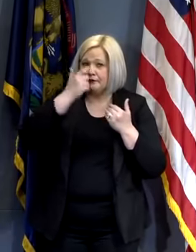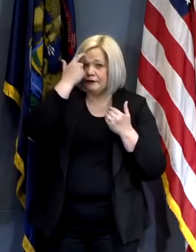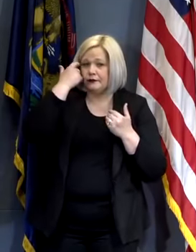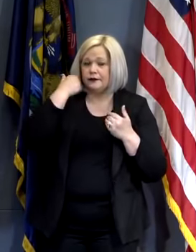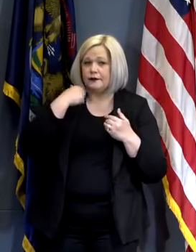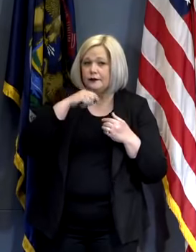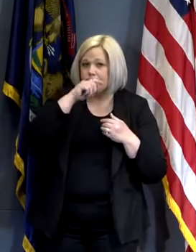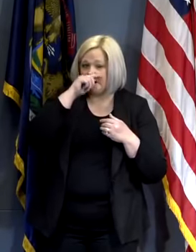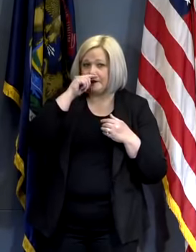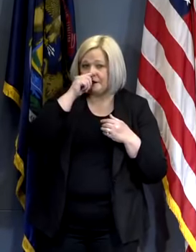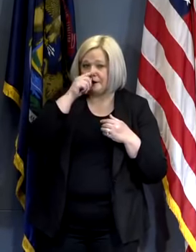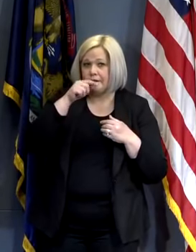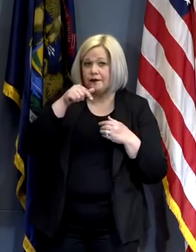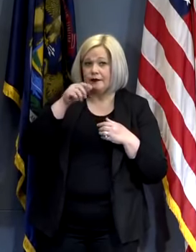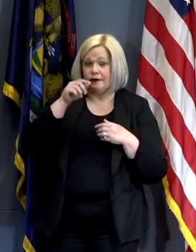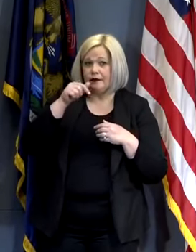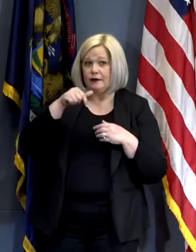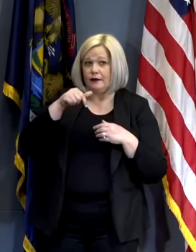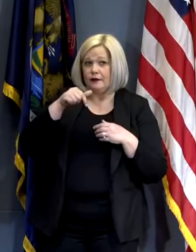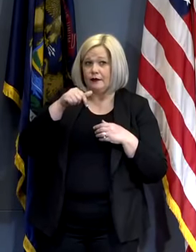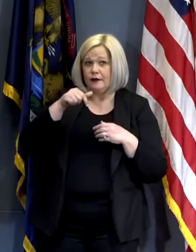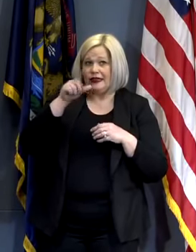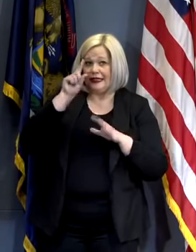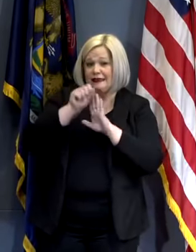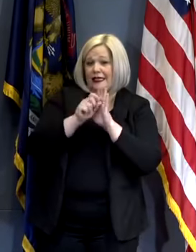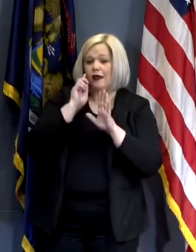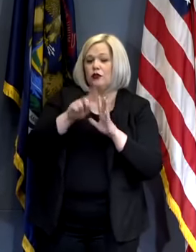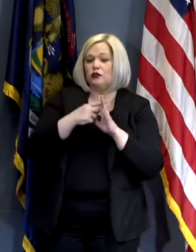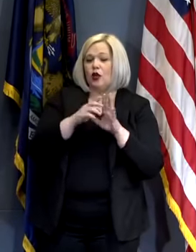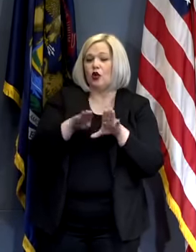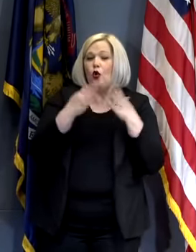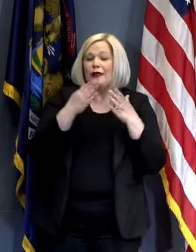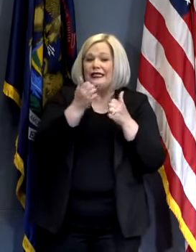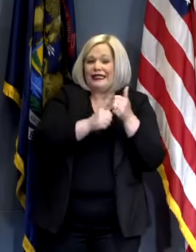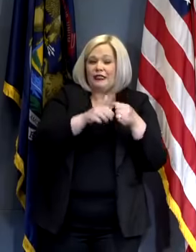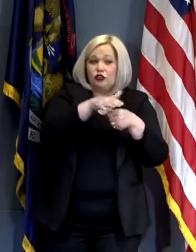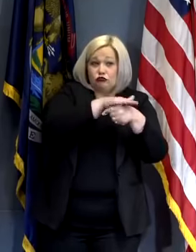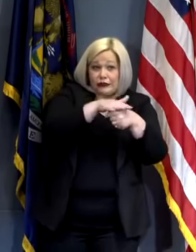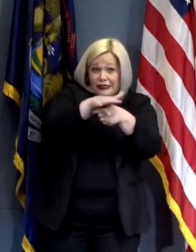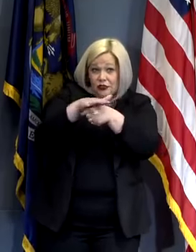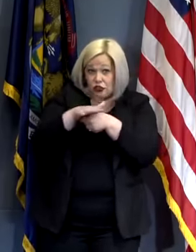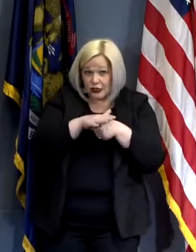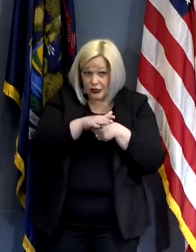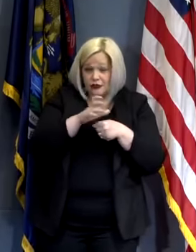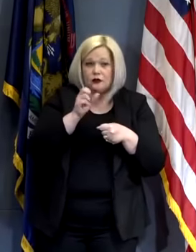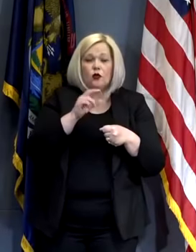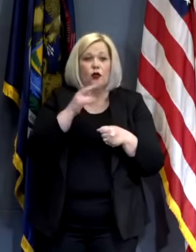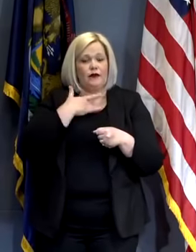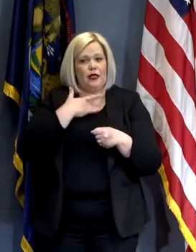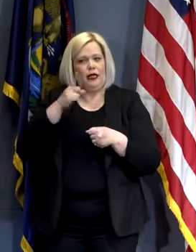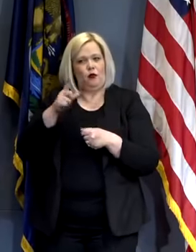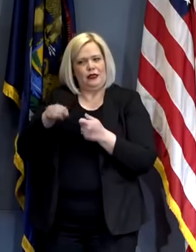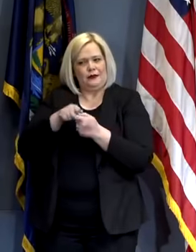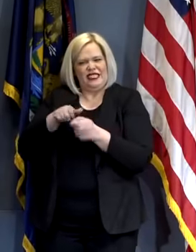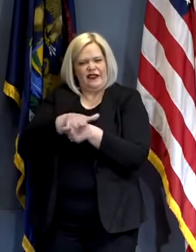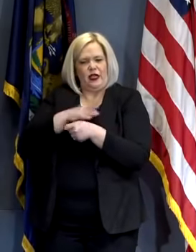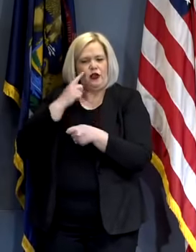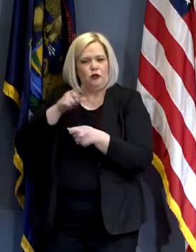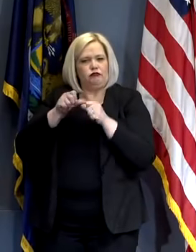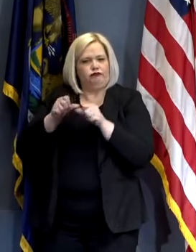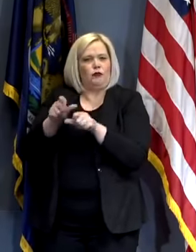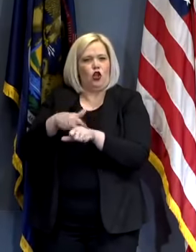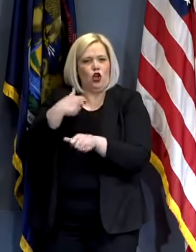state plan on shifting to a regional approach? And will there be any regions of the state where a stay-at-home order or